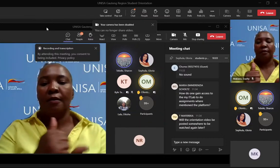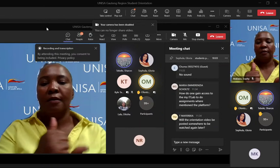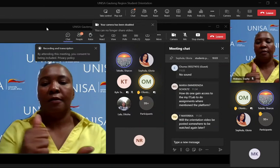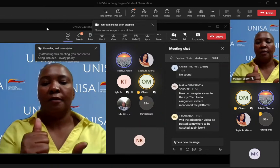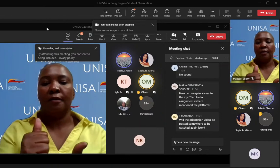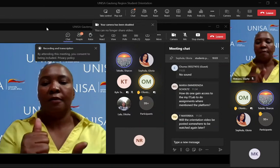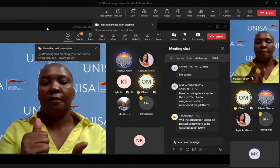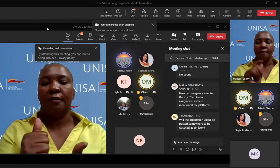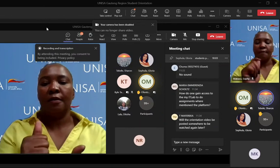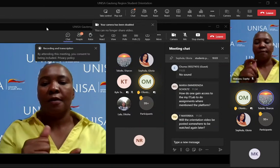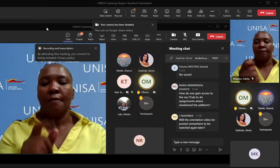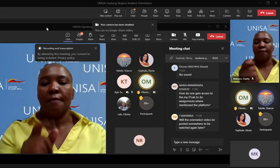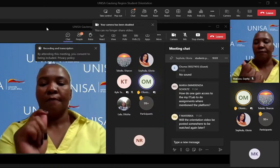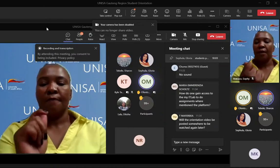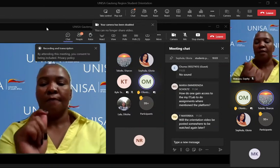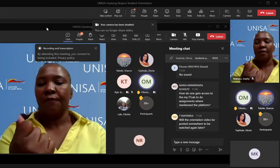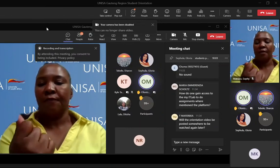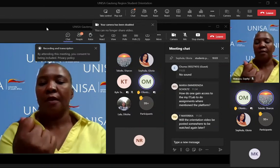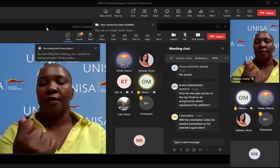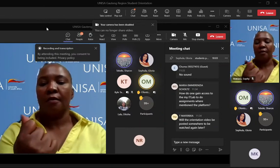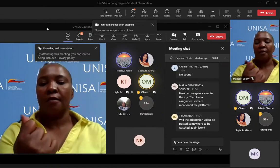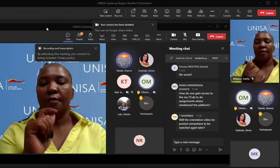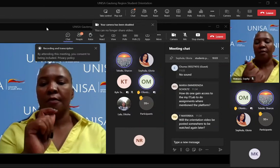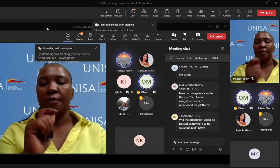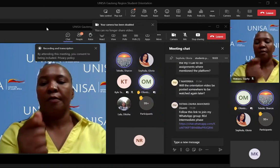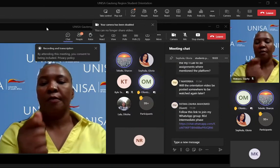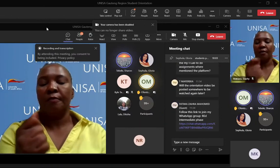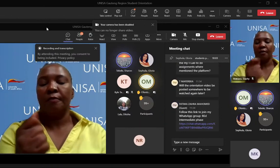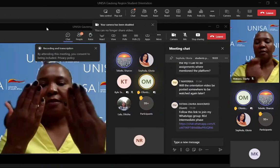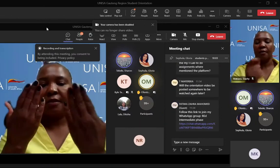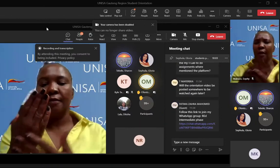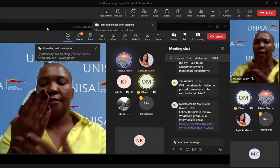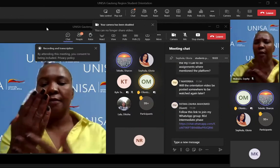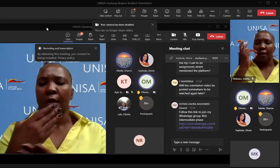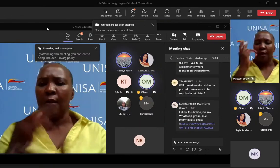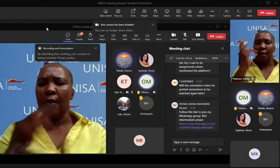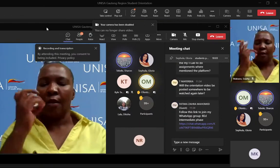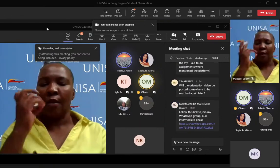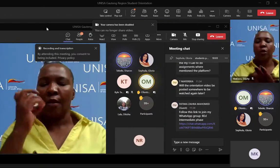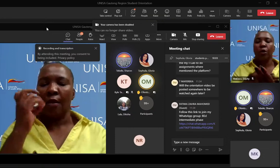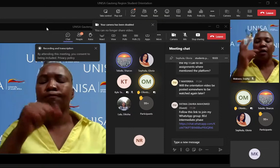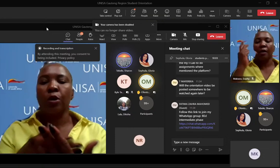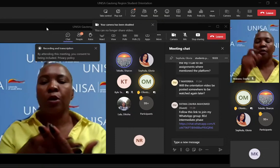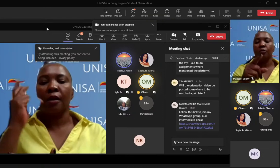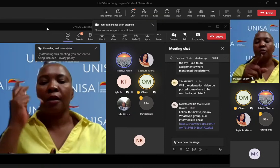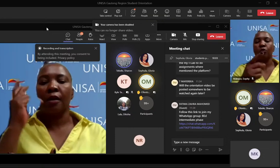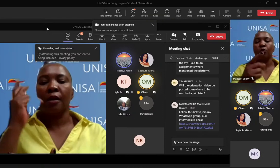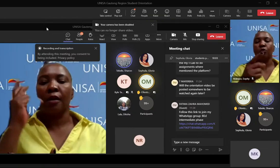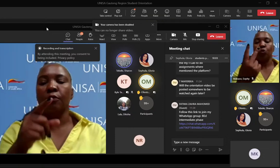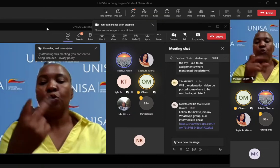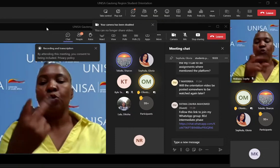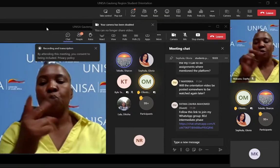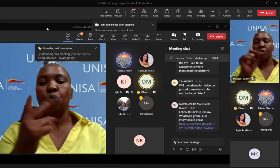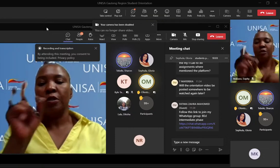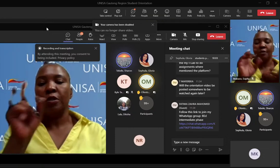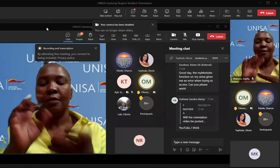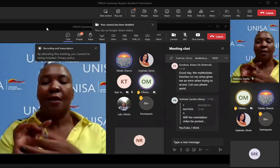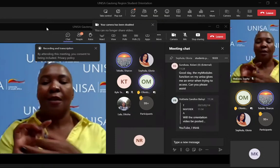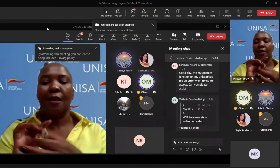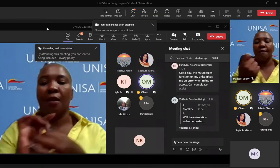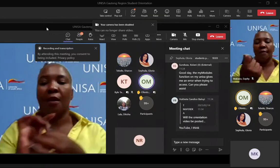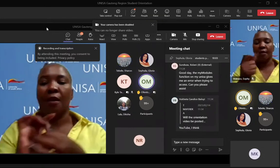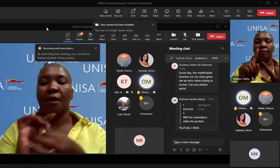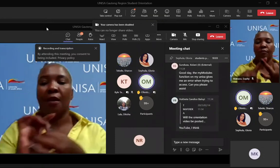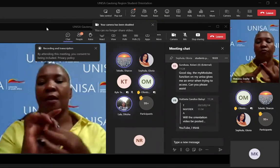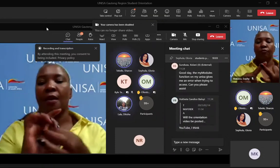is it correct can you hear me now offensive can you hear me yes I can hear you your two questions are in relation to funding